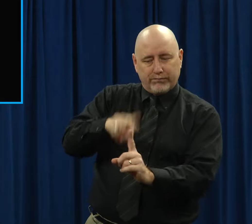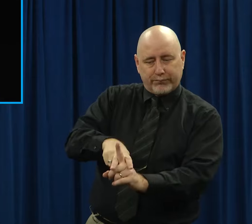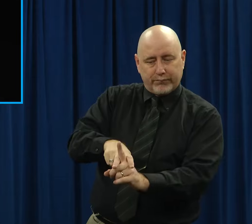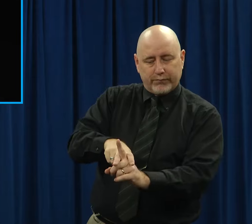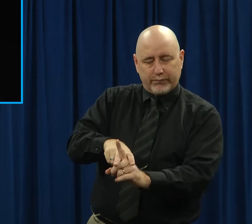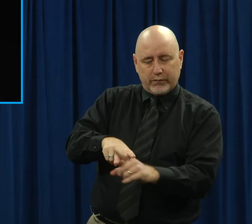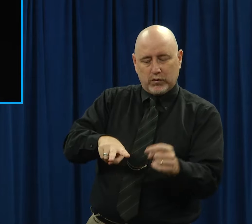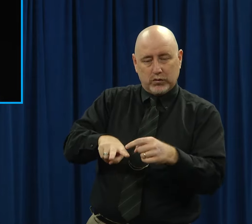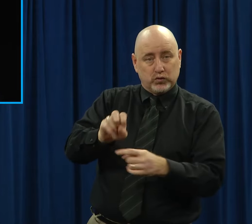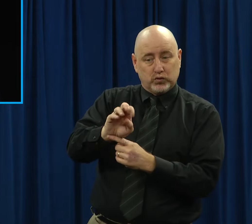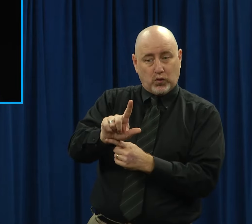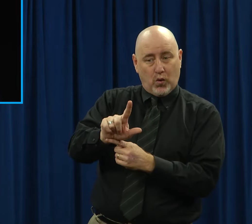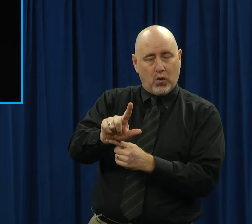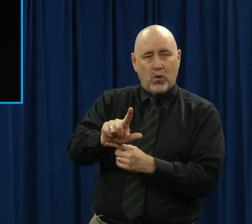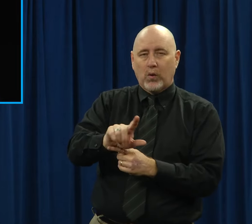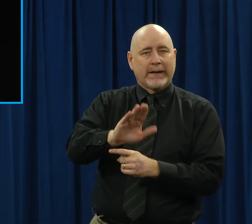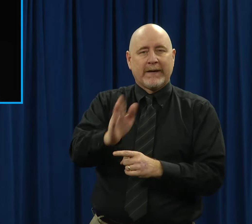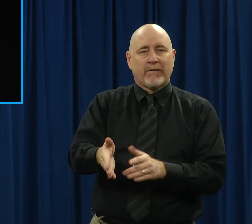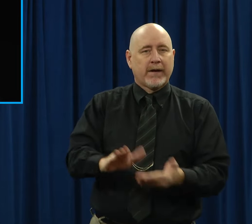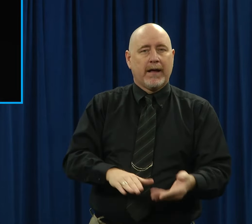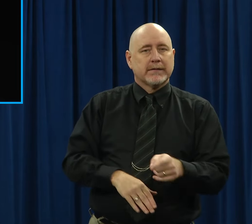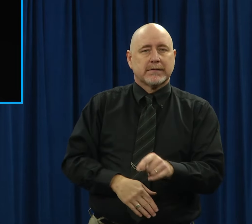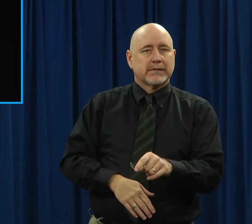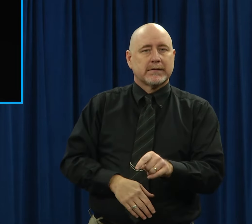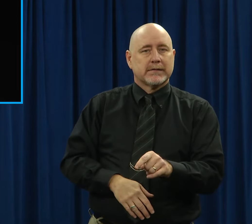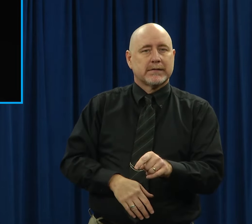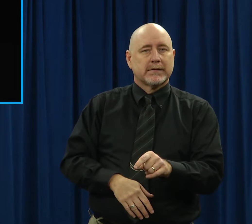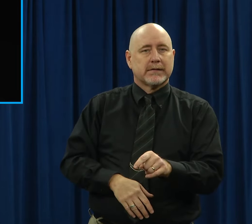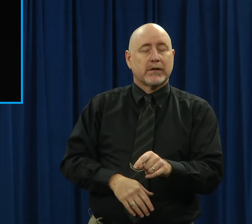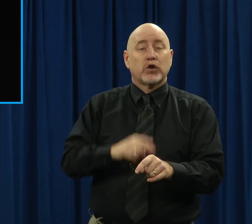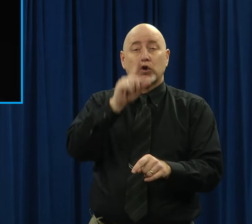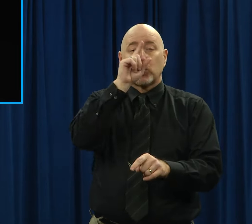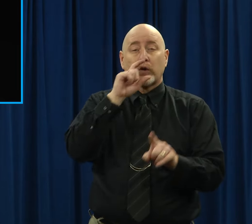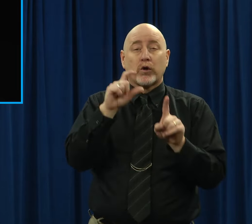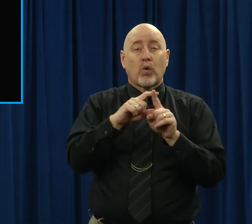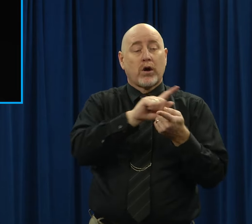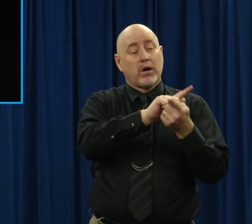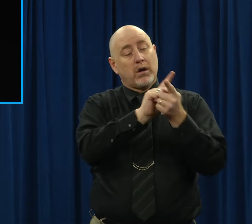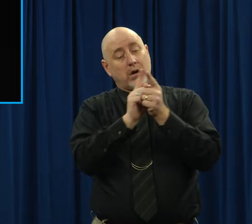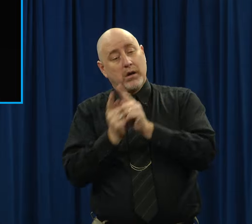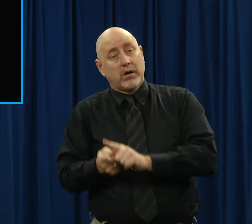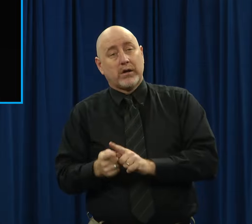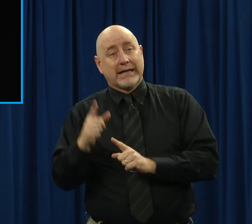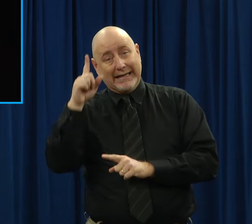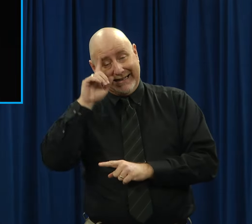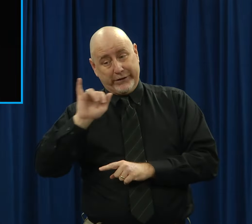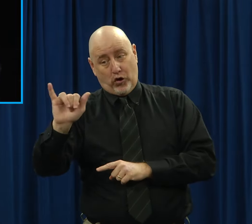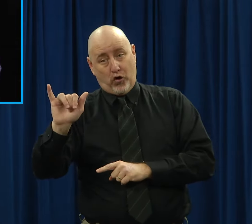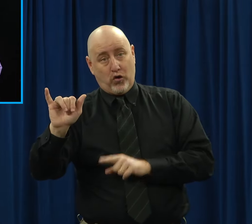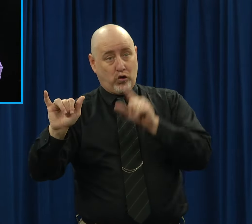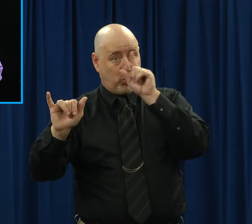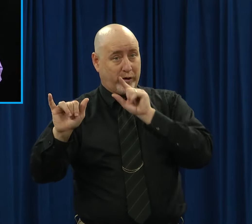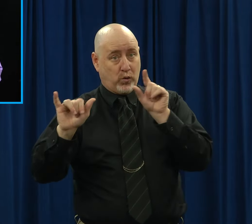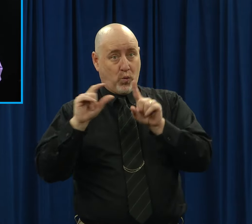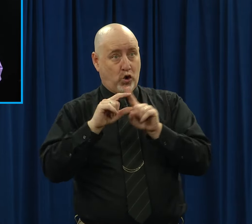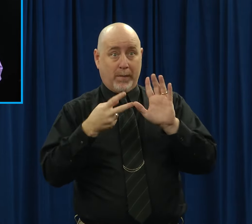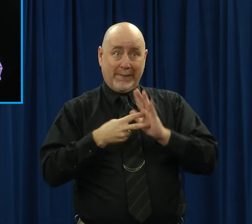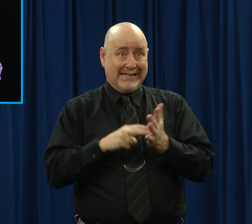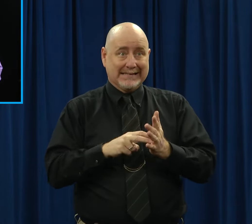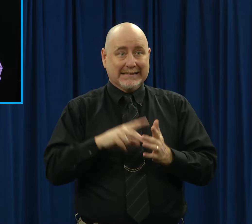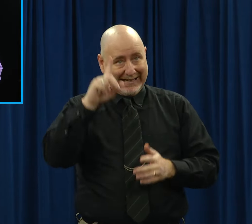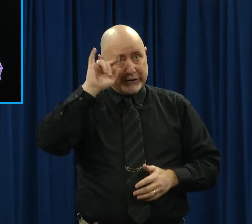eternal soul, and that soul will never cease to exist. Now, the Greek word that's translated as